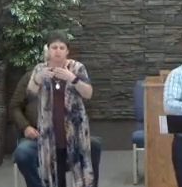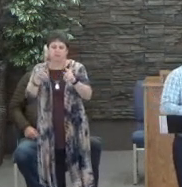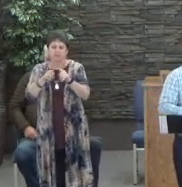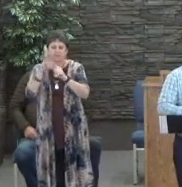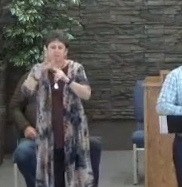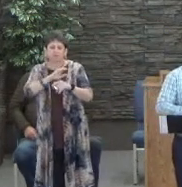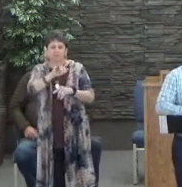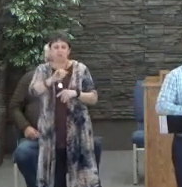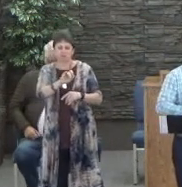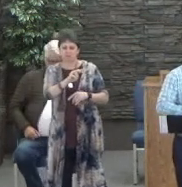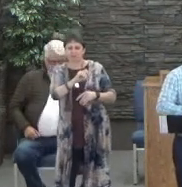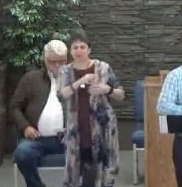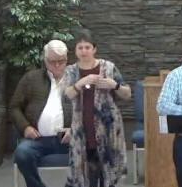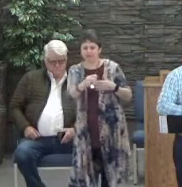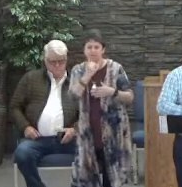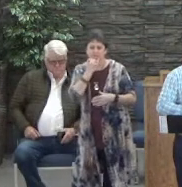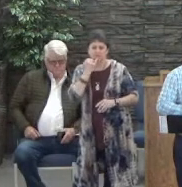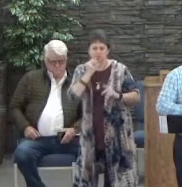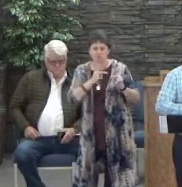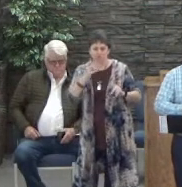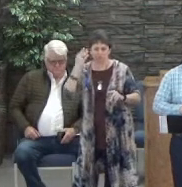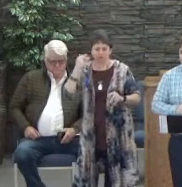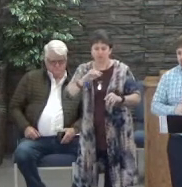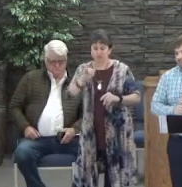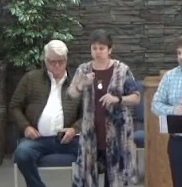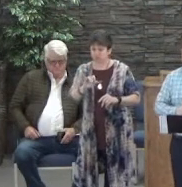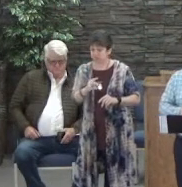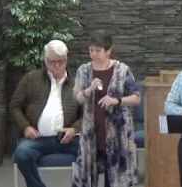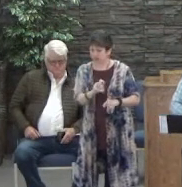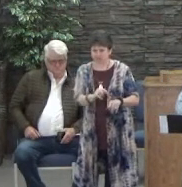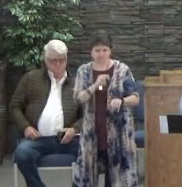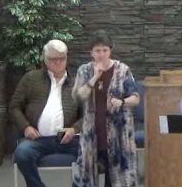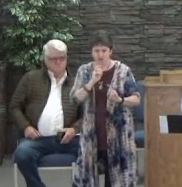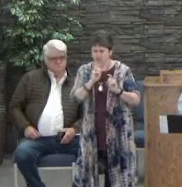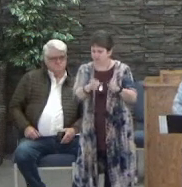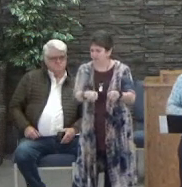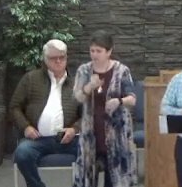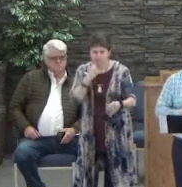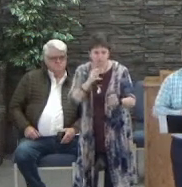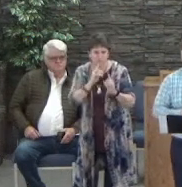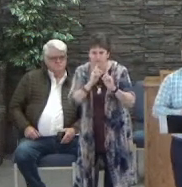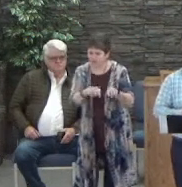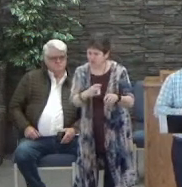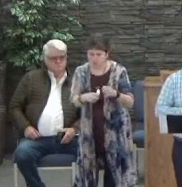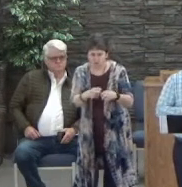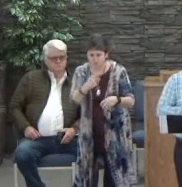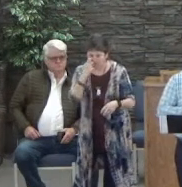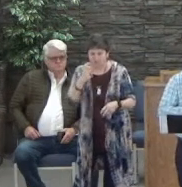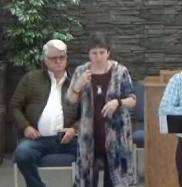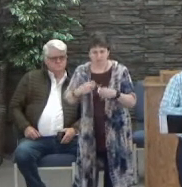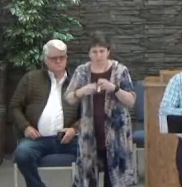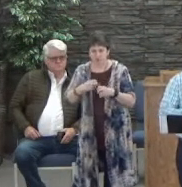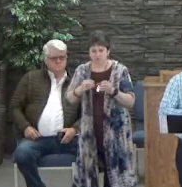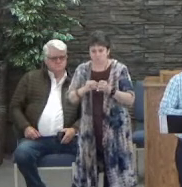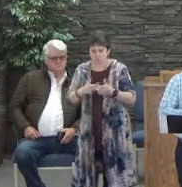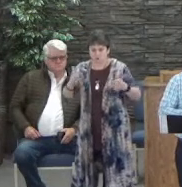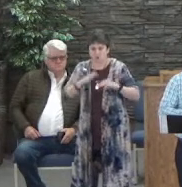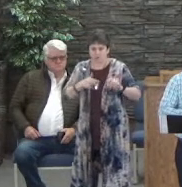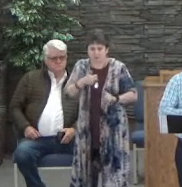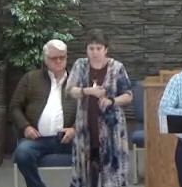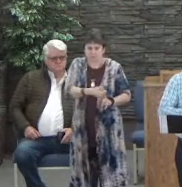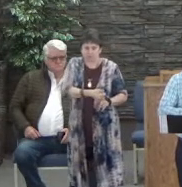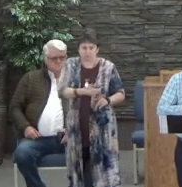that Jehoshaphat led Israel. Jehoshaphat didn't give Israel the answer to the problems because the problems were bigger than